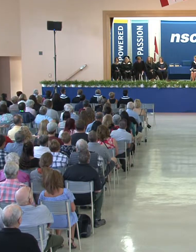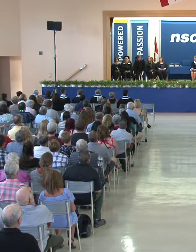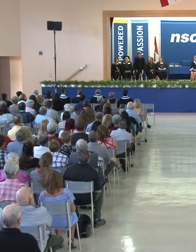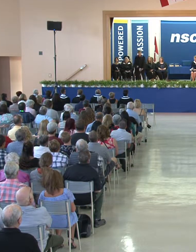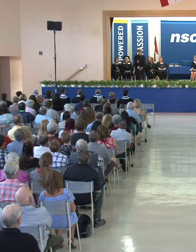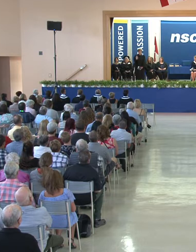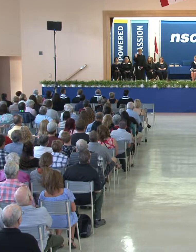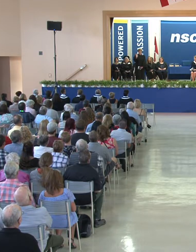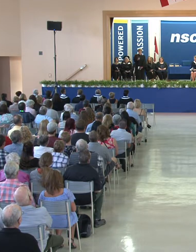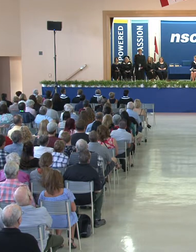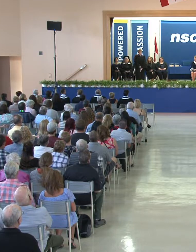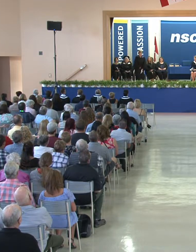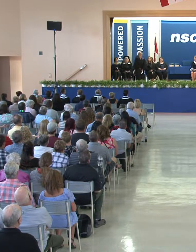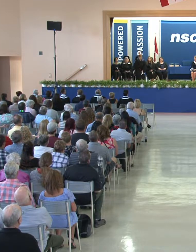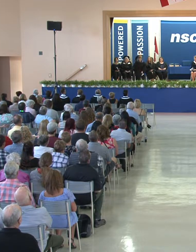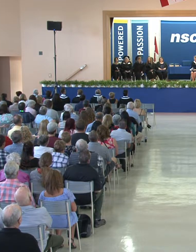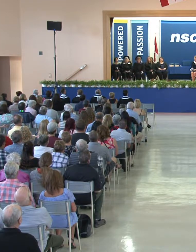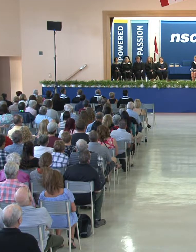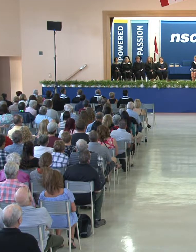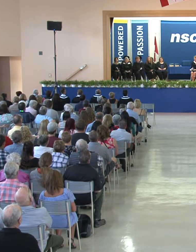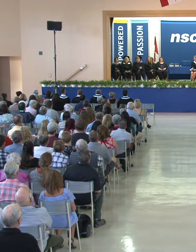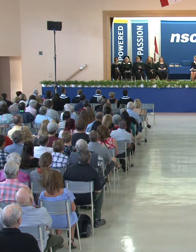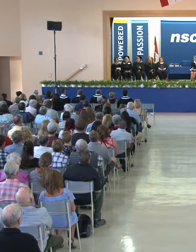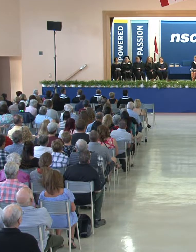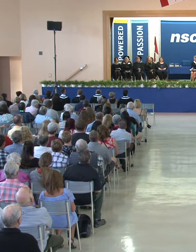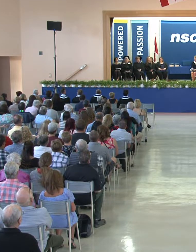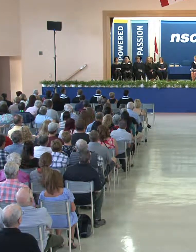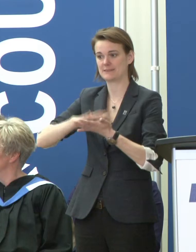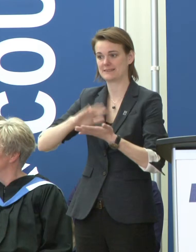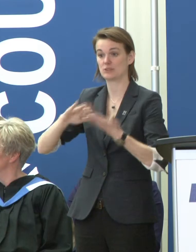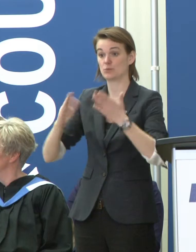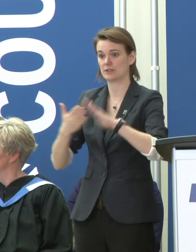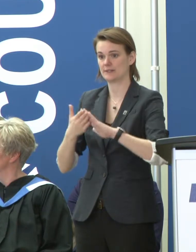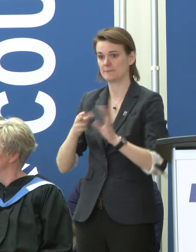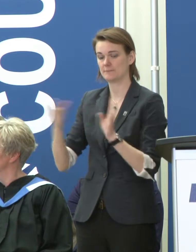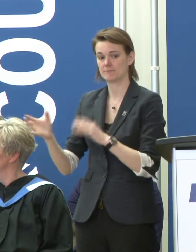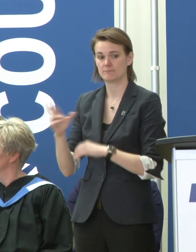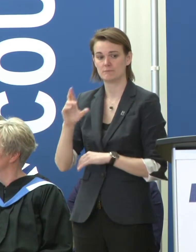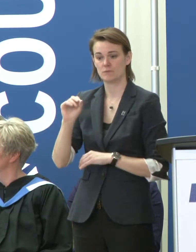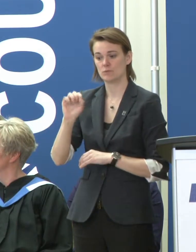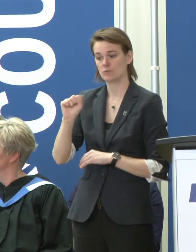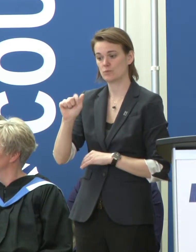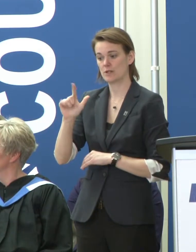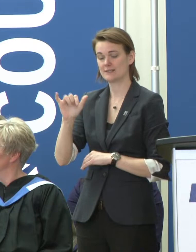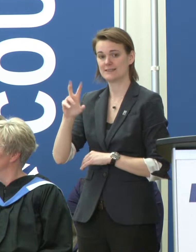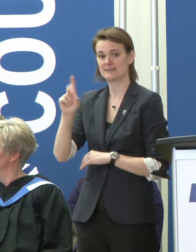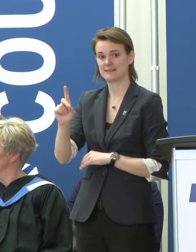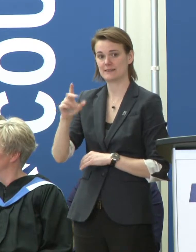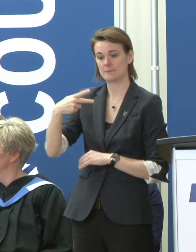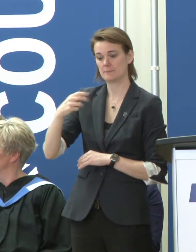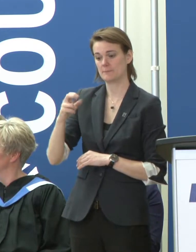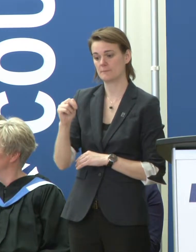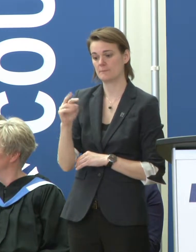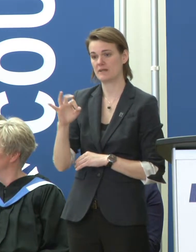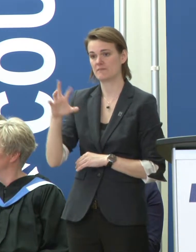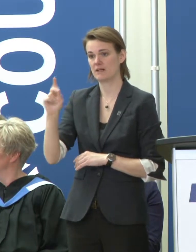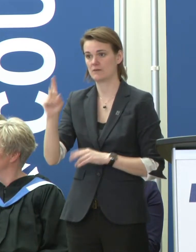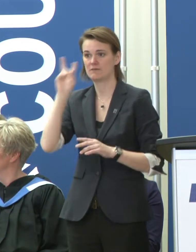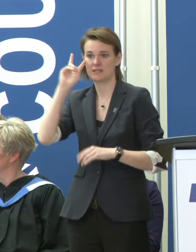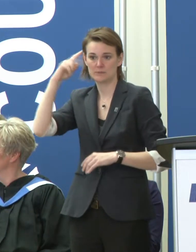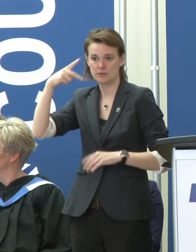Catherine McLean, Vice President Campuses and Communities. Rosalind Penfound, Vice President Organizational